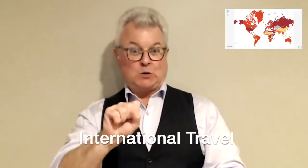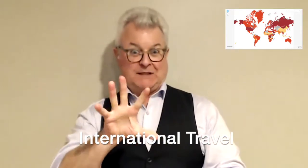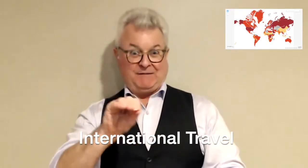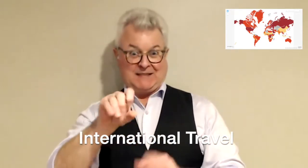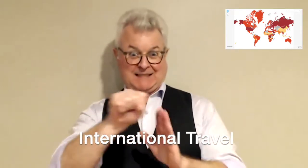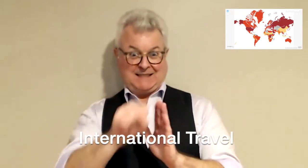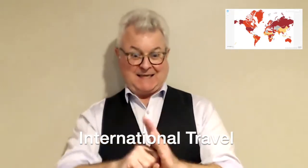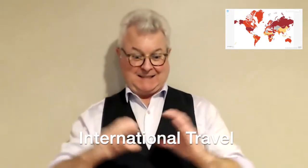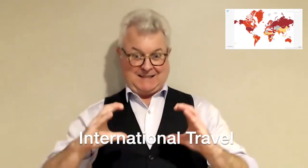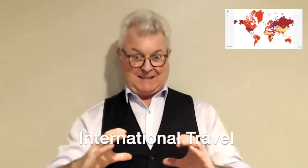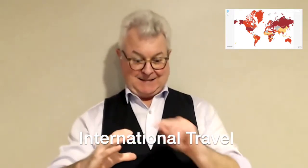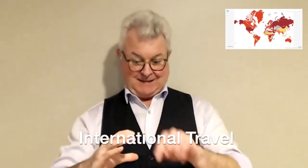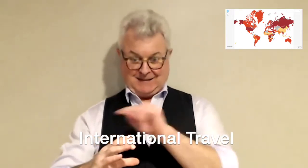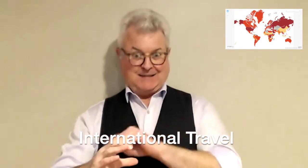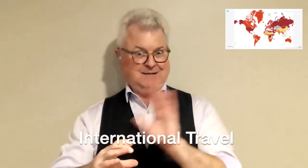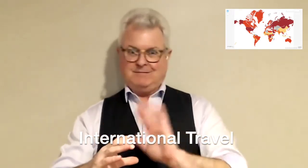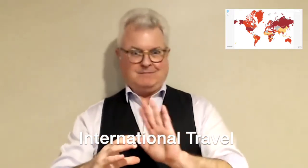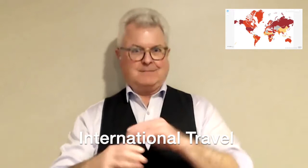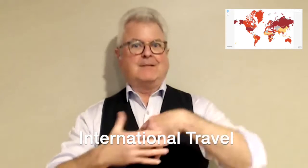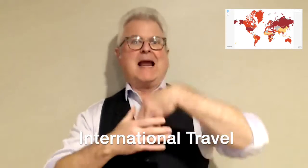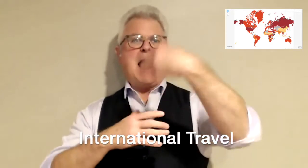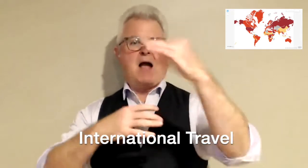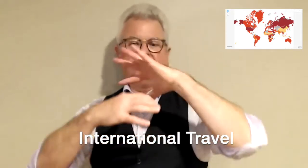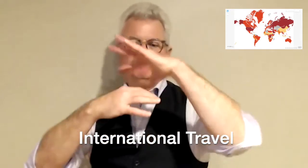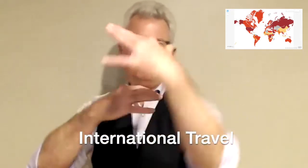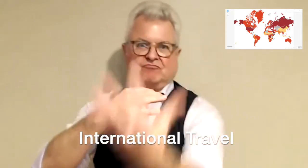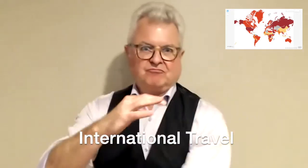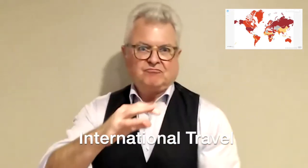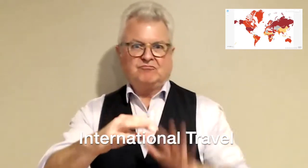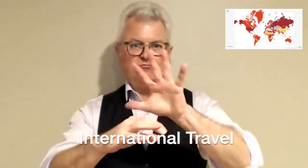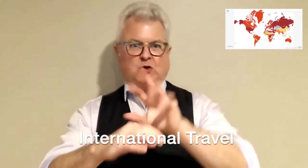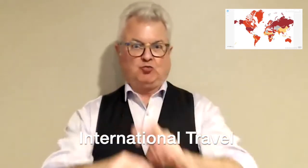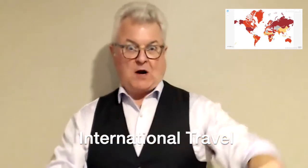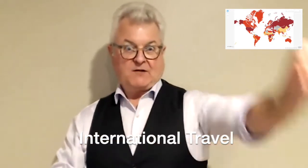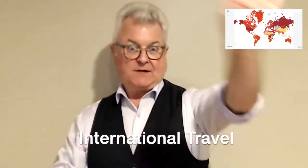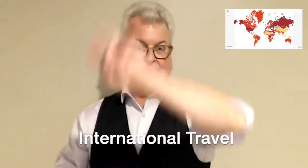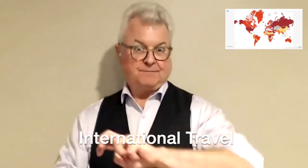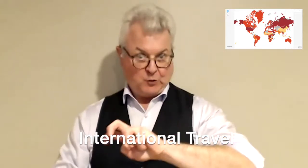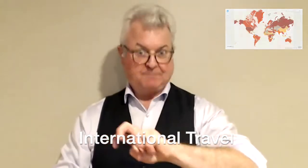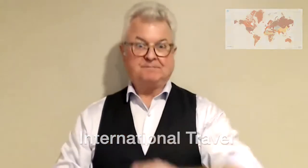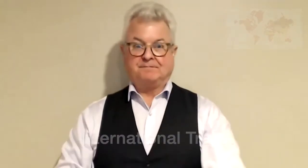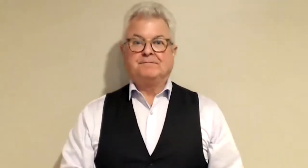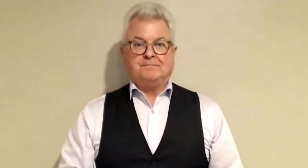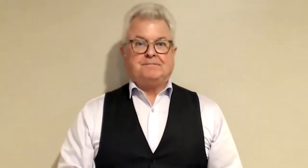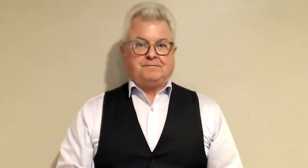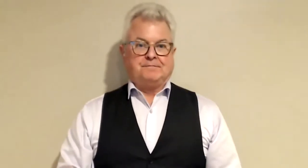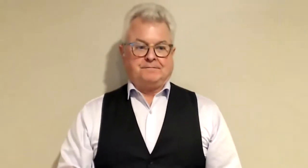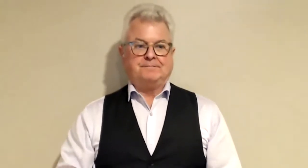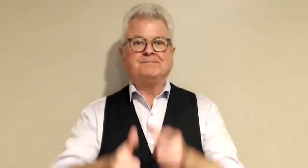outside the United States. That is outside the 50 states. Globally, we are speaking international.